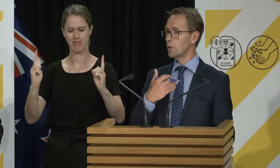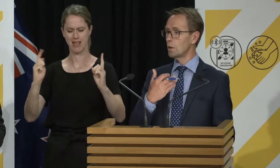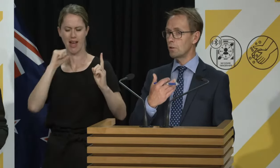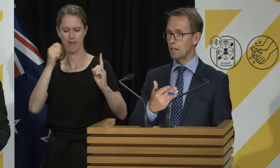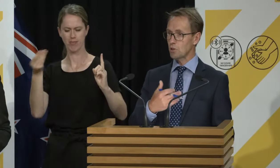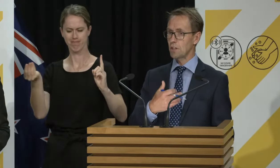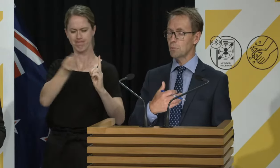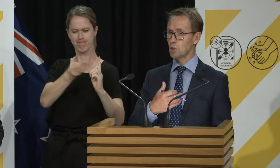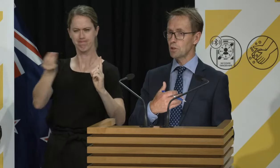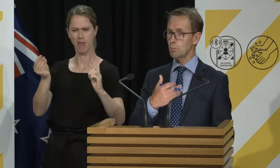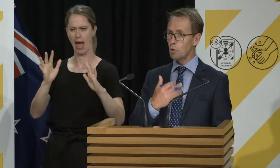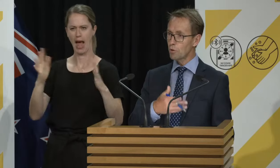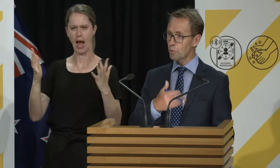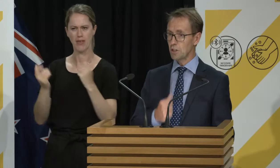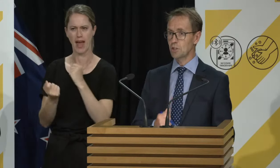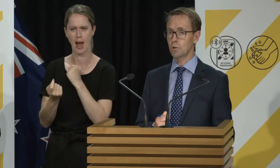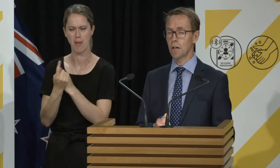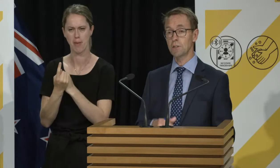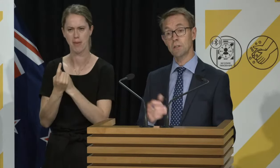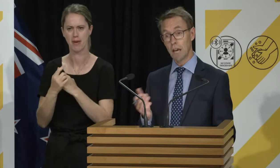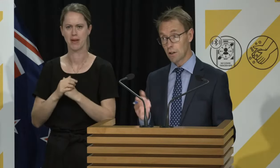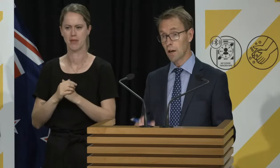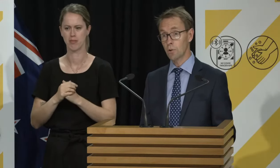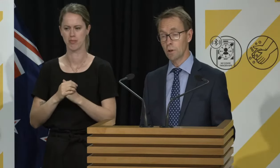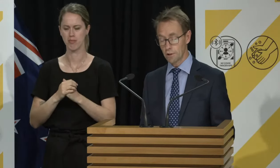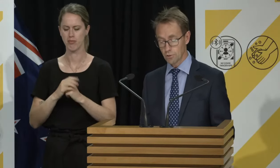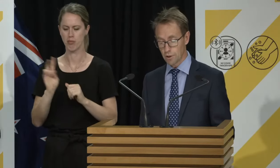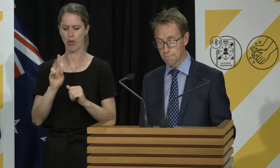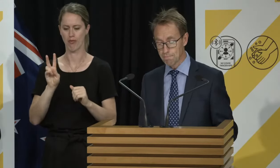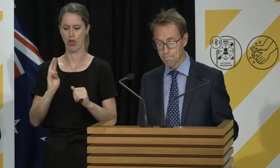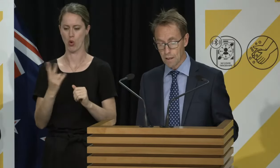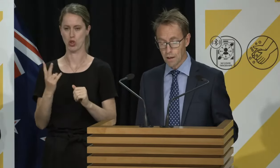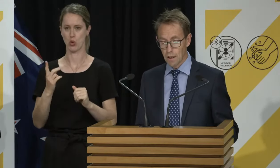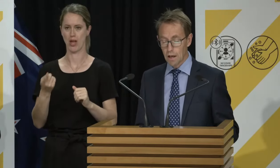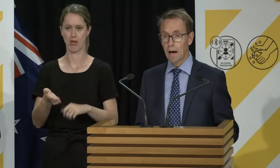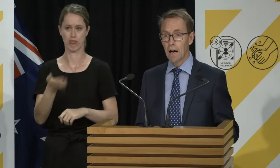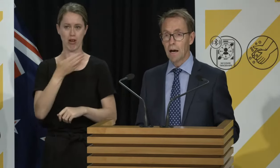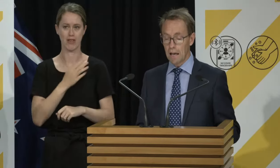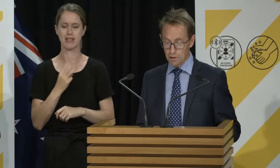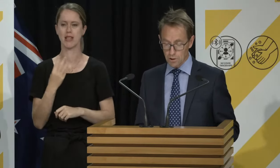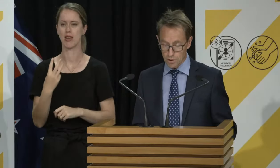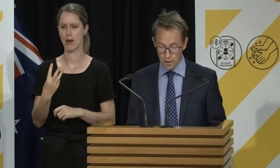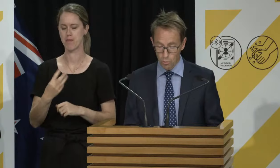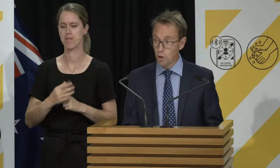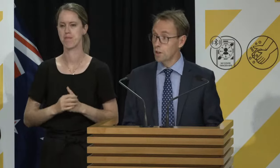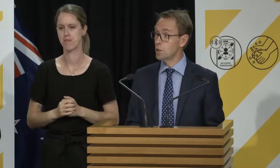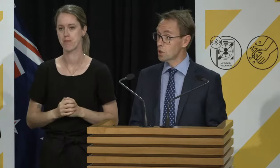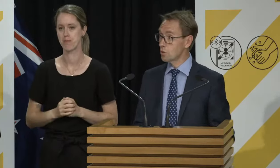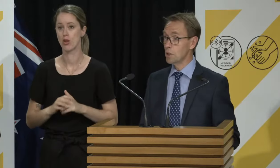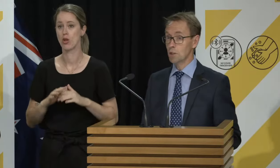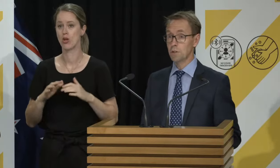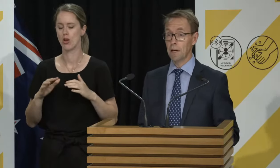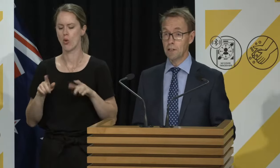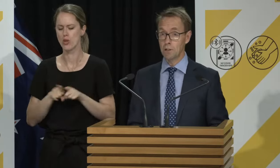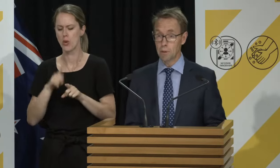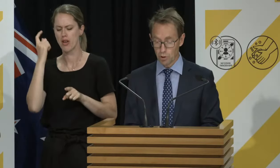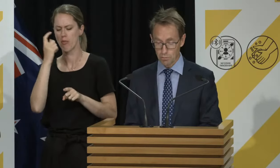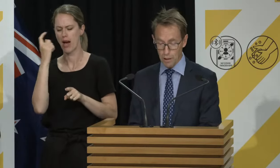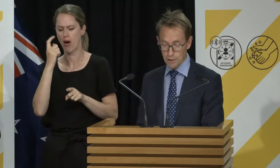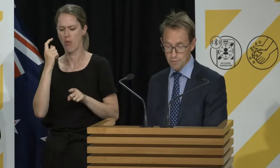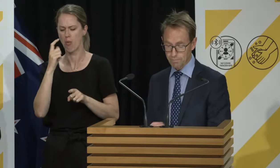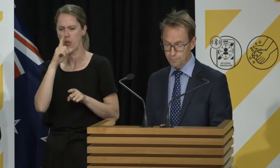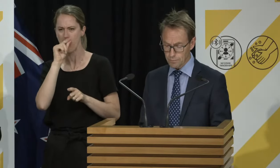of that transmission, both of these 2 cases and our earlier 3, and what additional measures may need